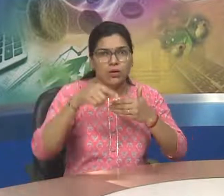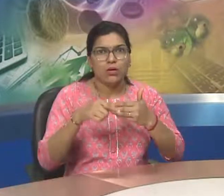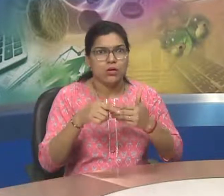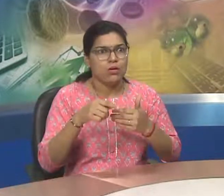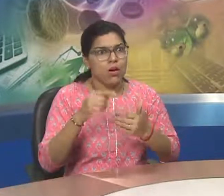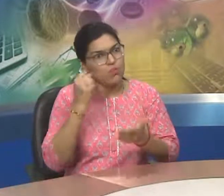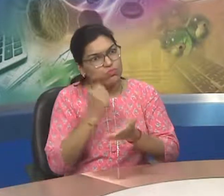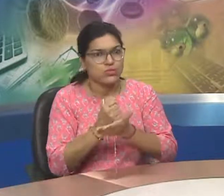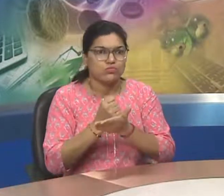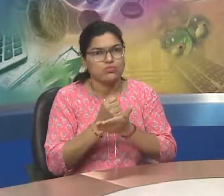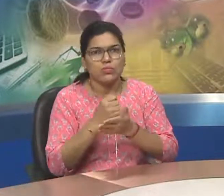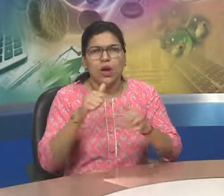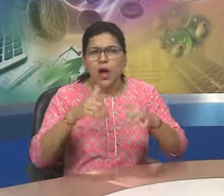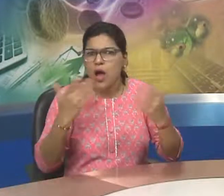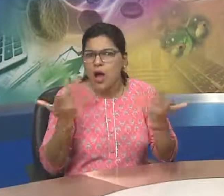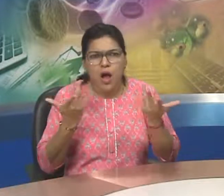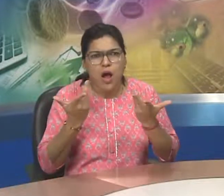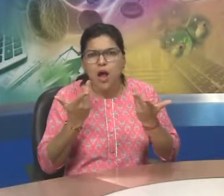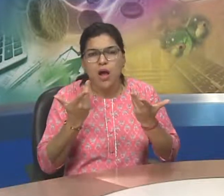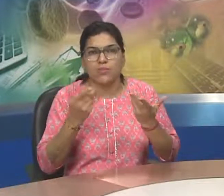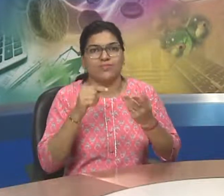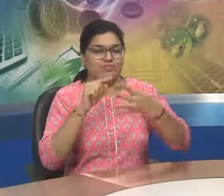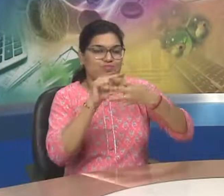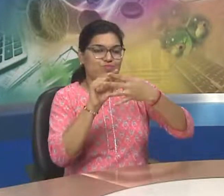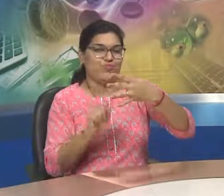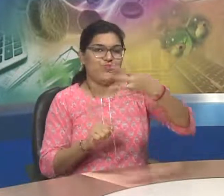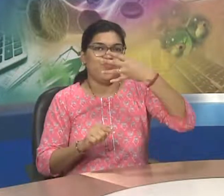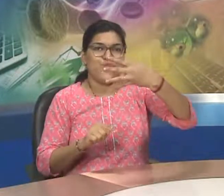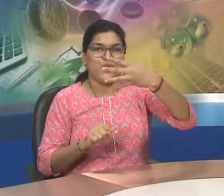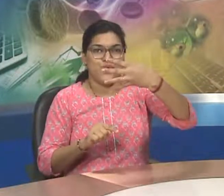Conditions necessary for sustaining life.